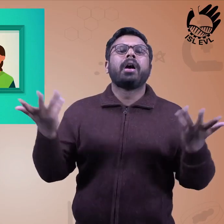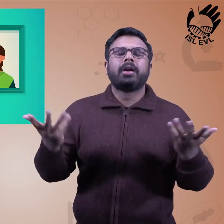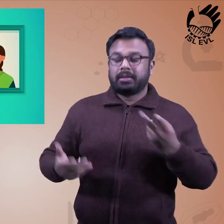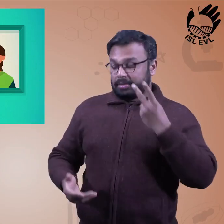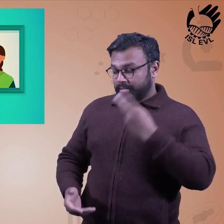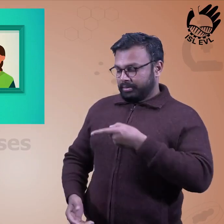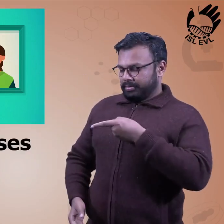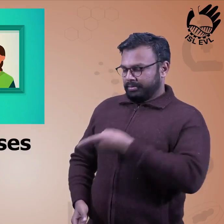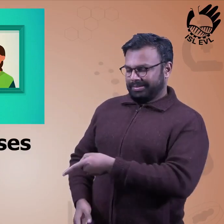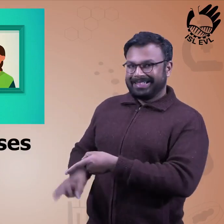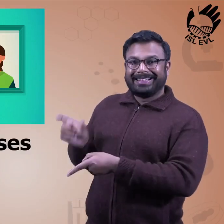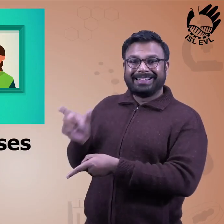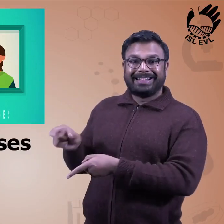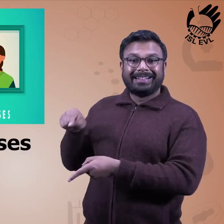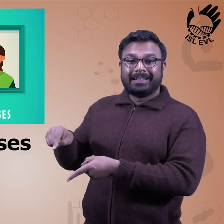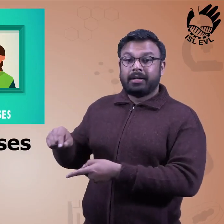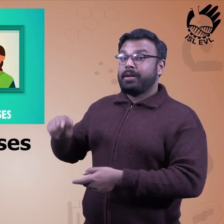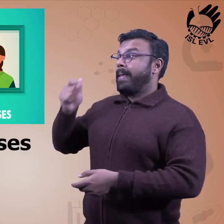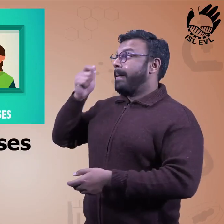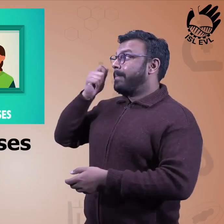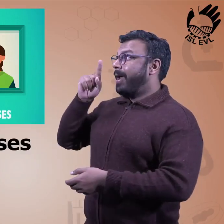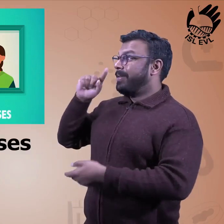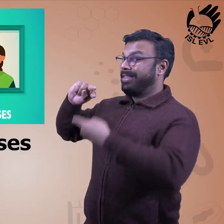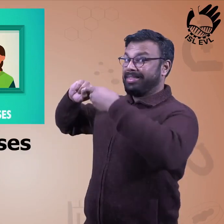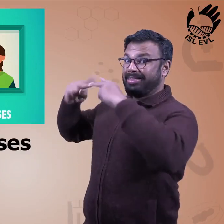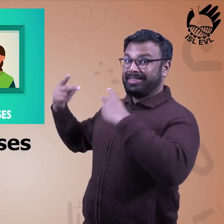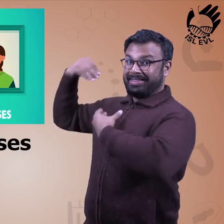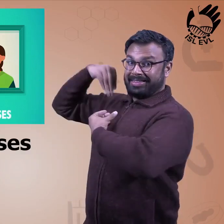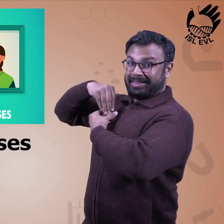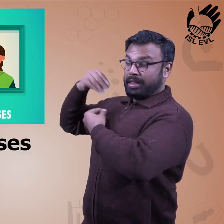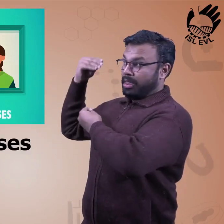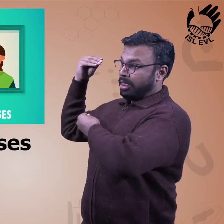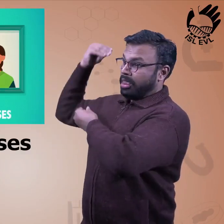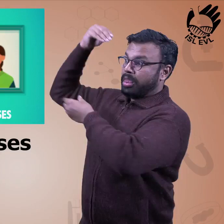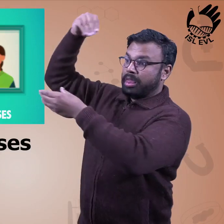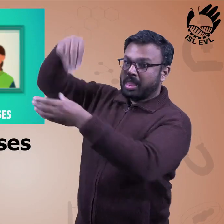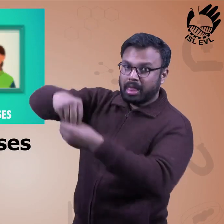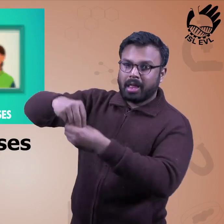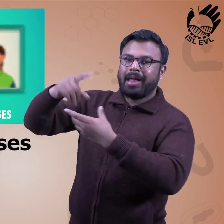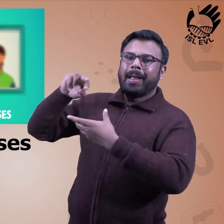children and so on. They are called